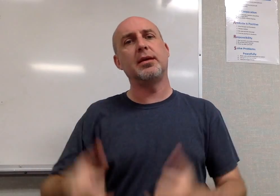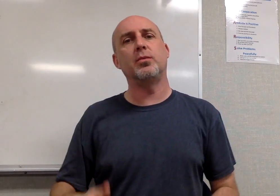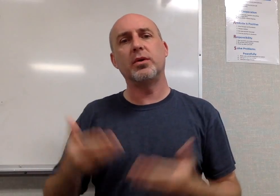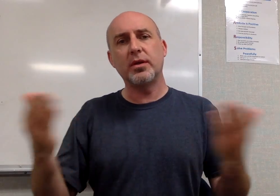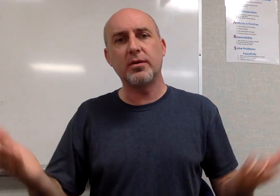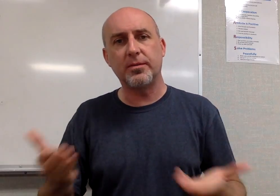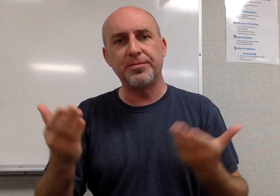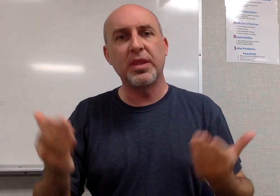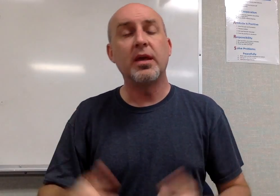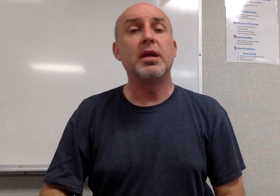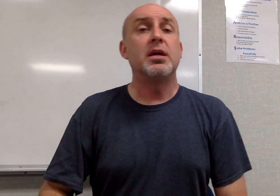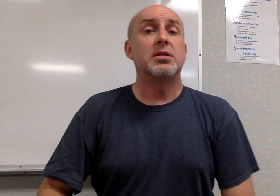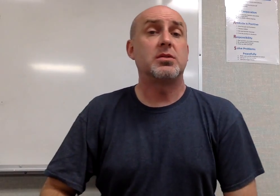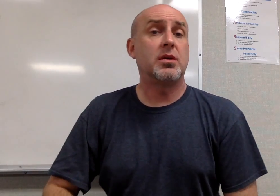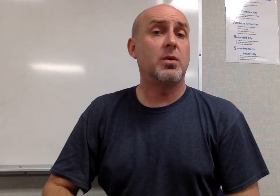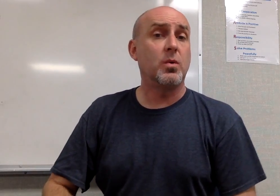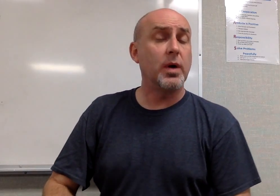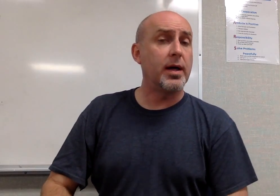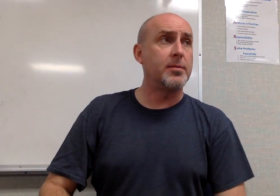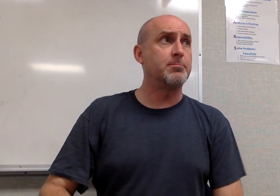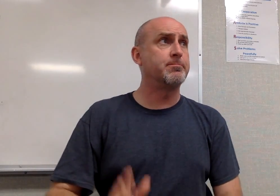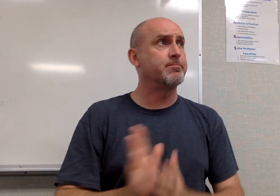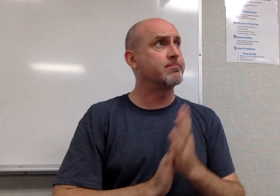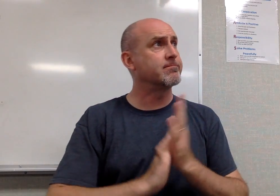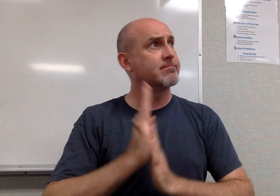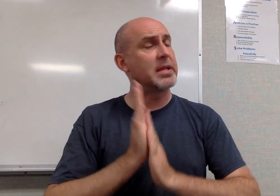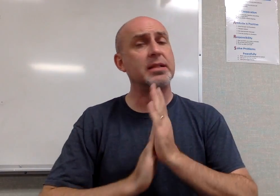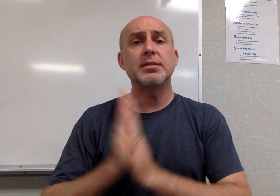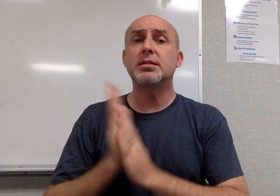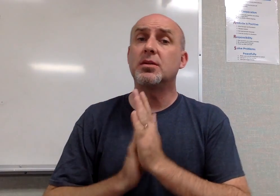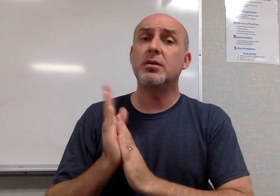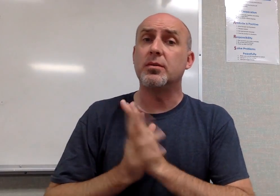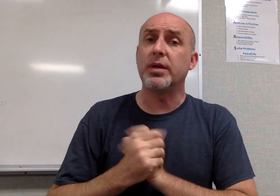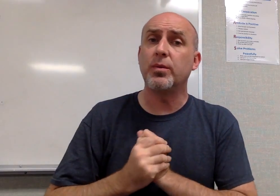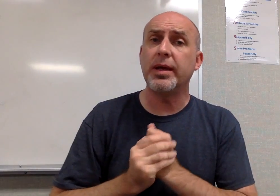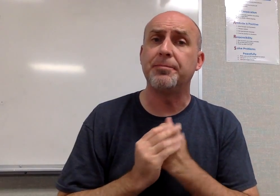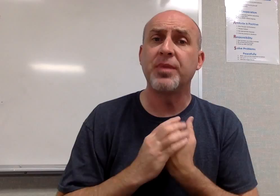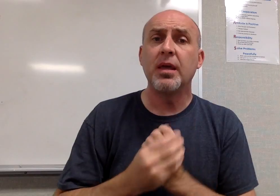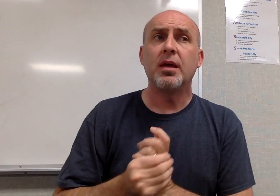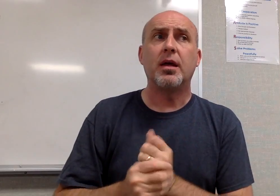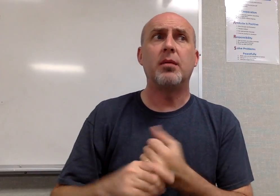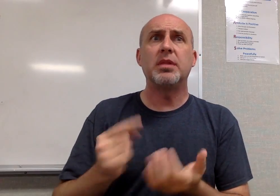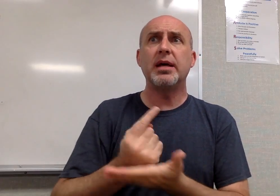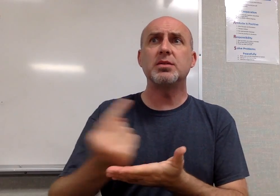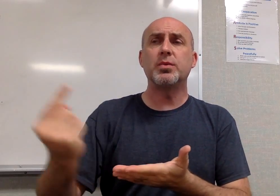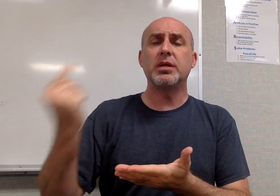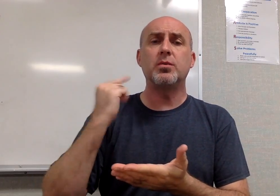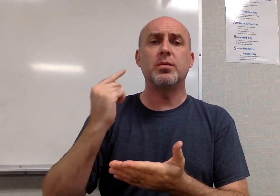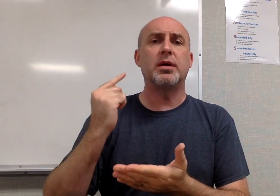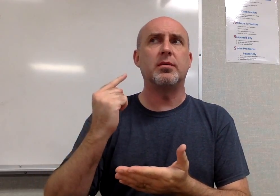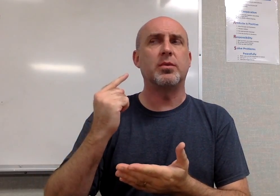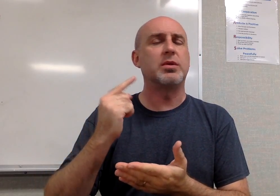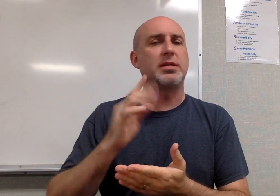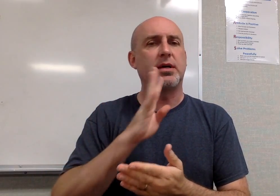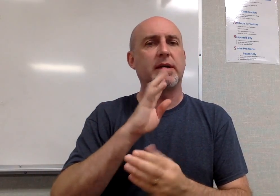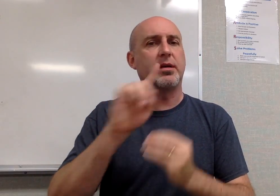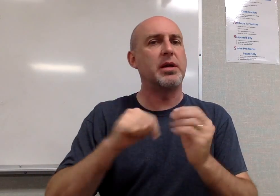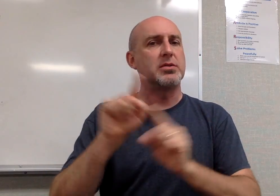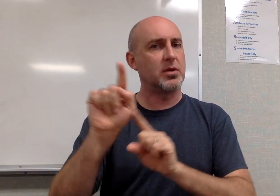we're here. So let's get started right away. Last week, we were not talking about Star